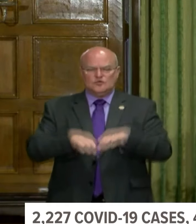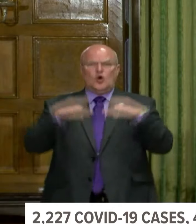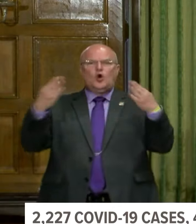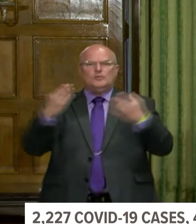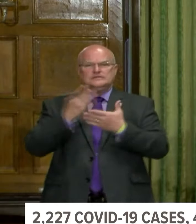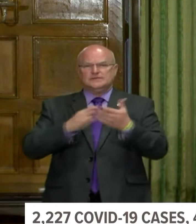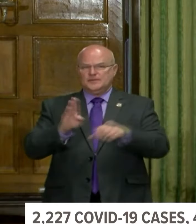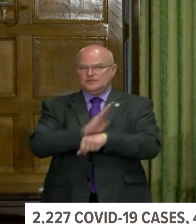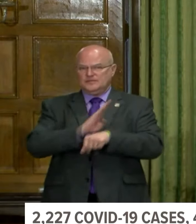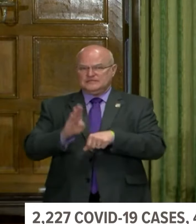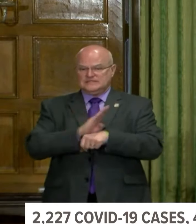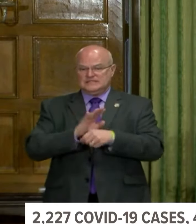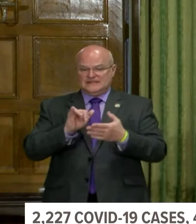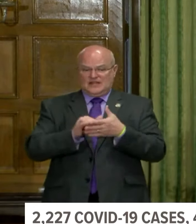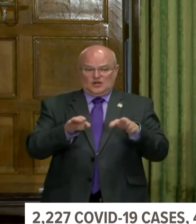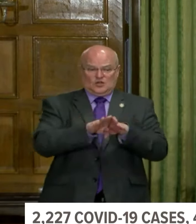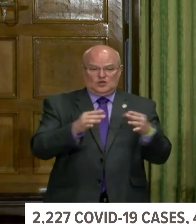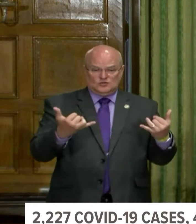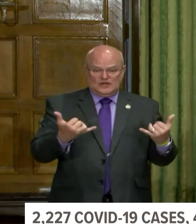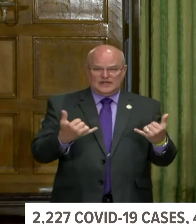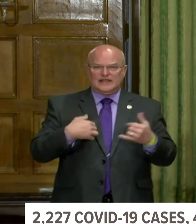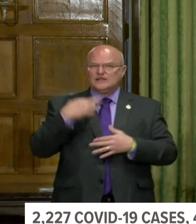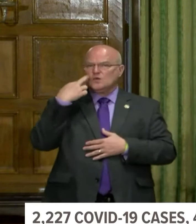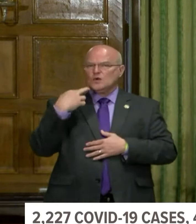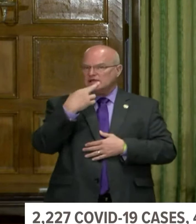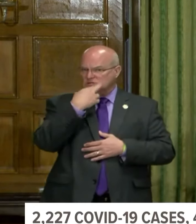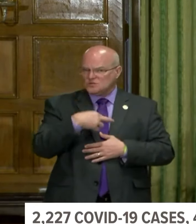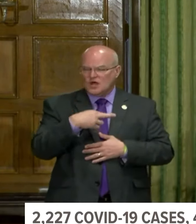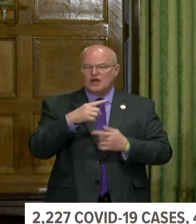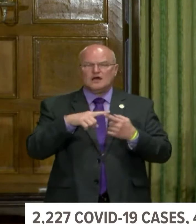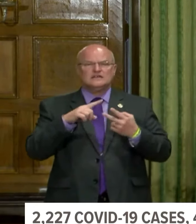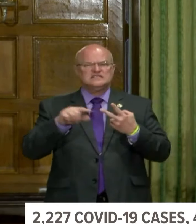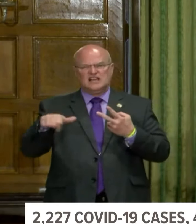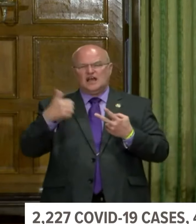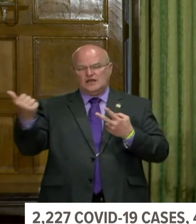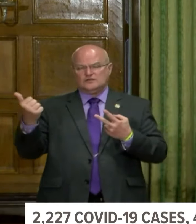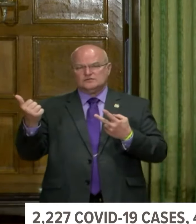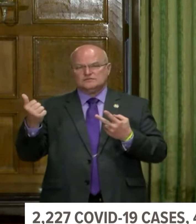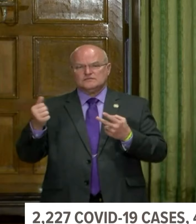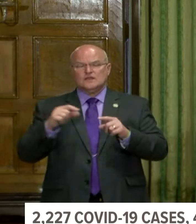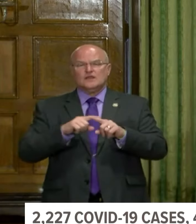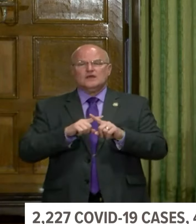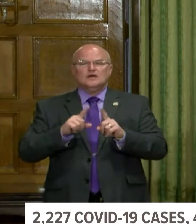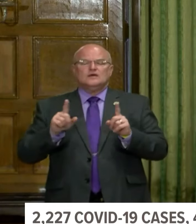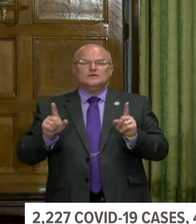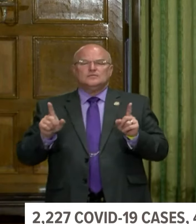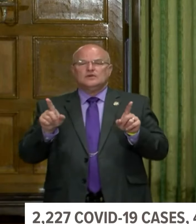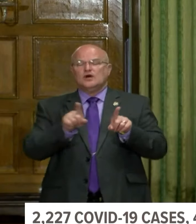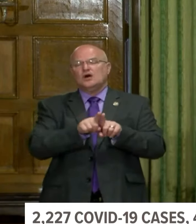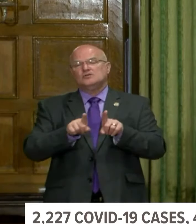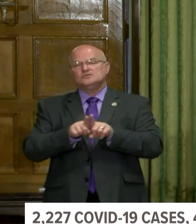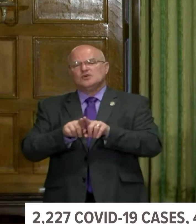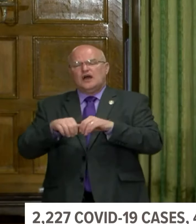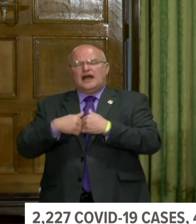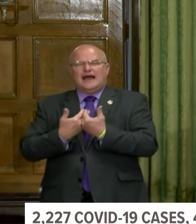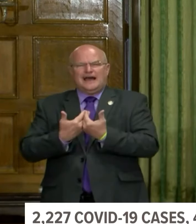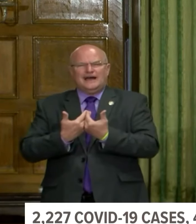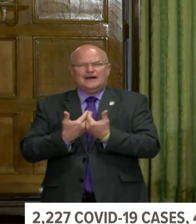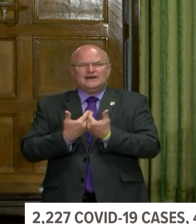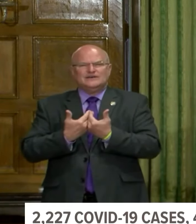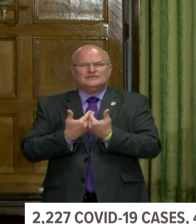some of the businesses that are closed, like the restaurants and others, but also how do